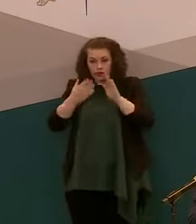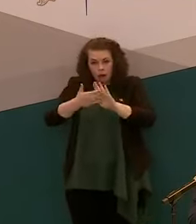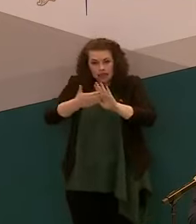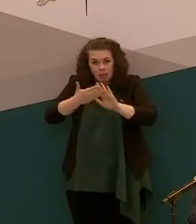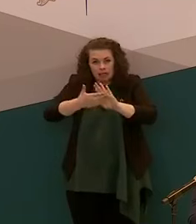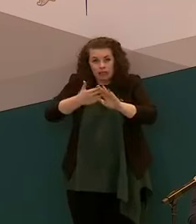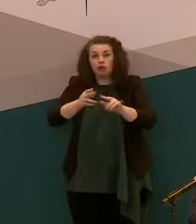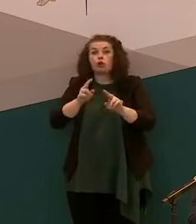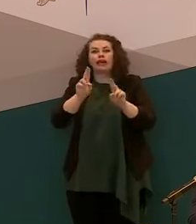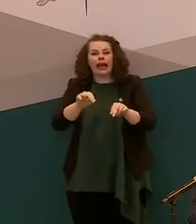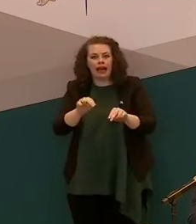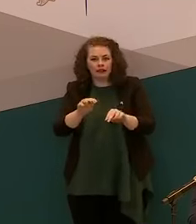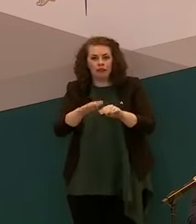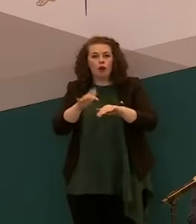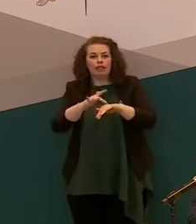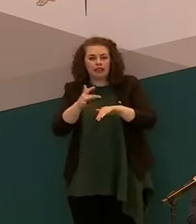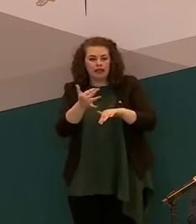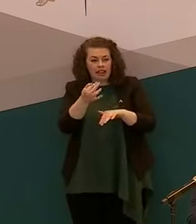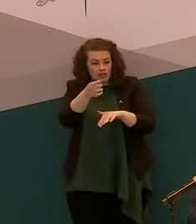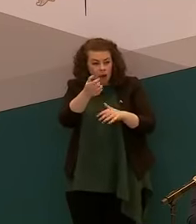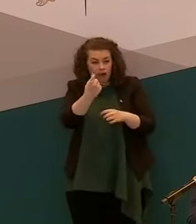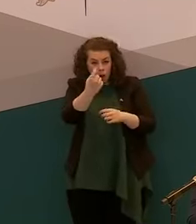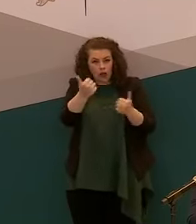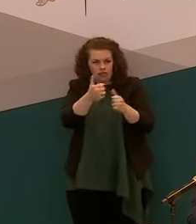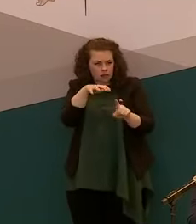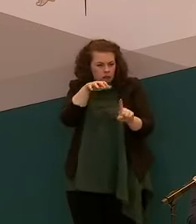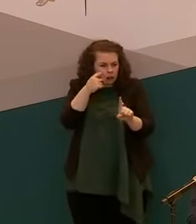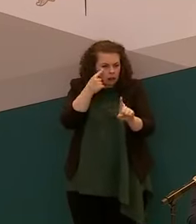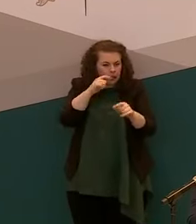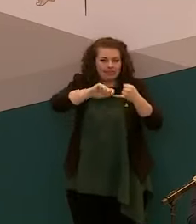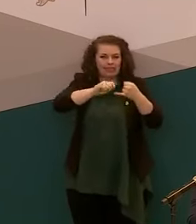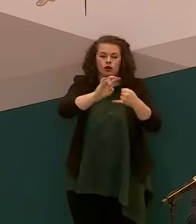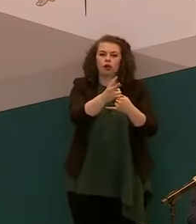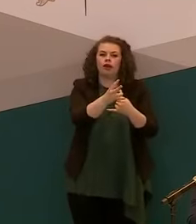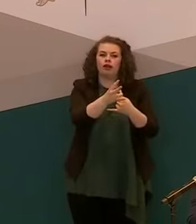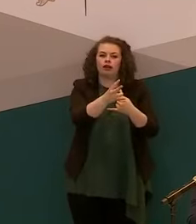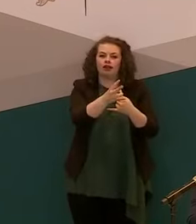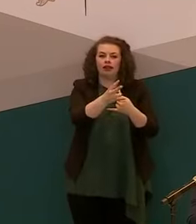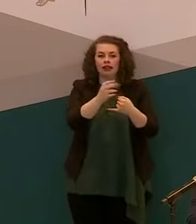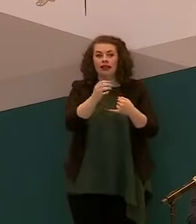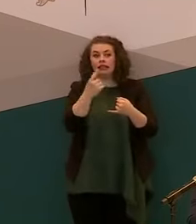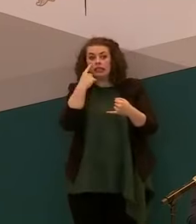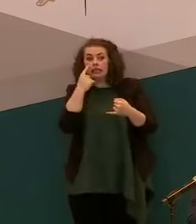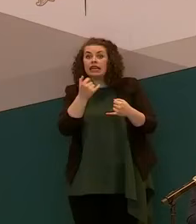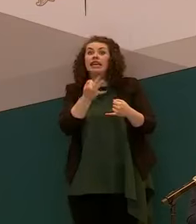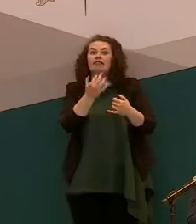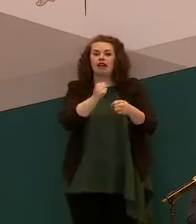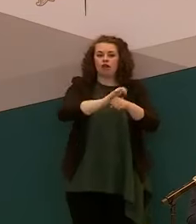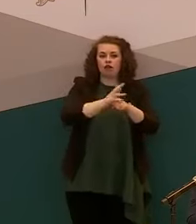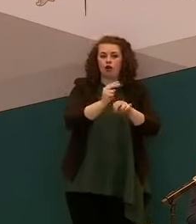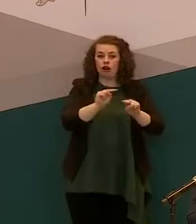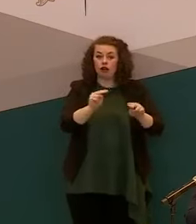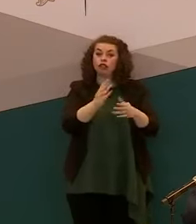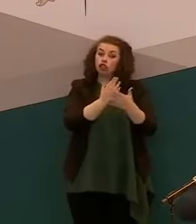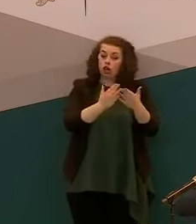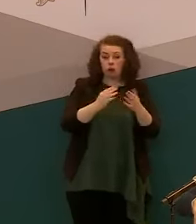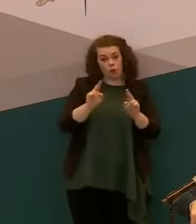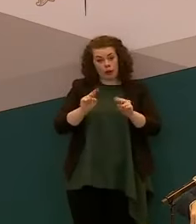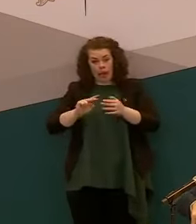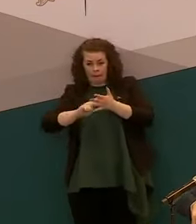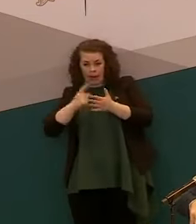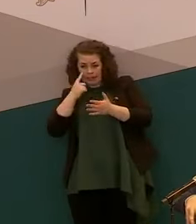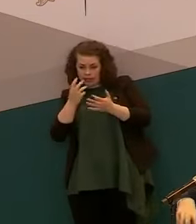give ourselves the maximum chance of detecting a case or cases that might arise from a change, particularly something we hadn't anticipated. So we can